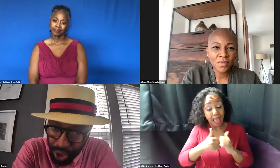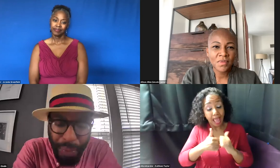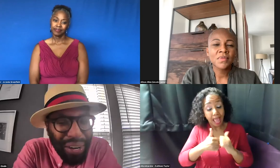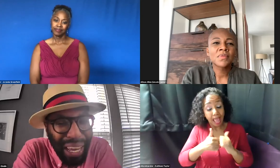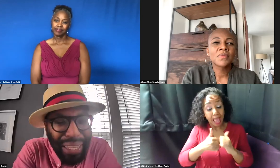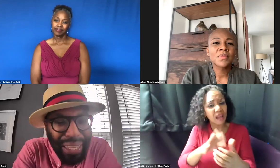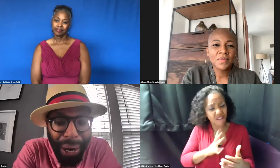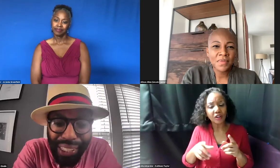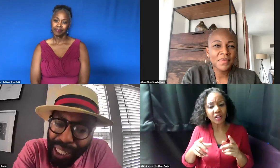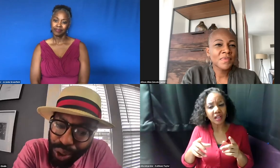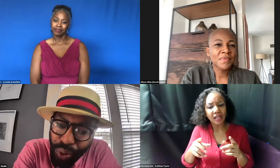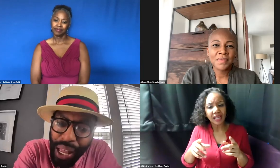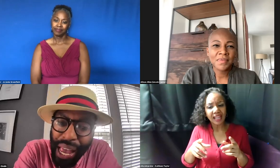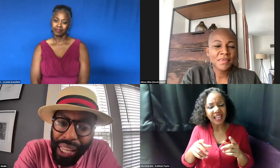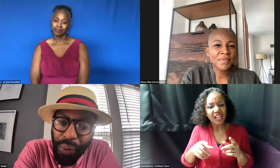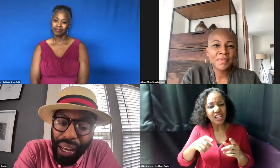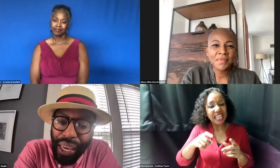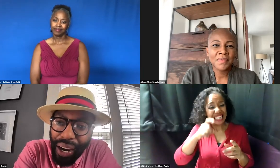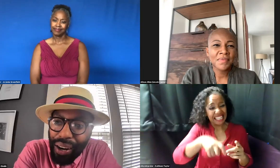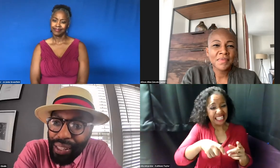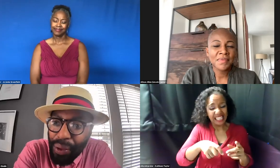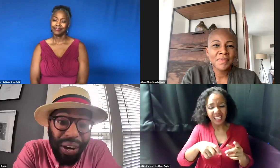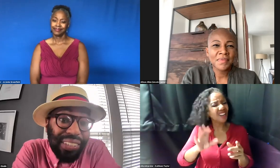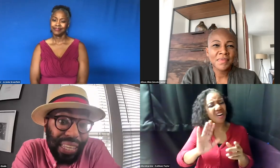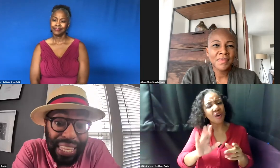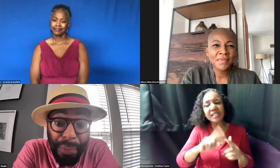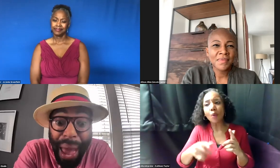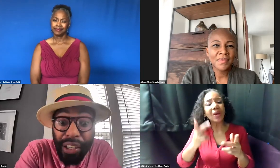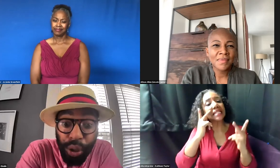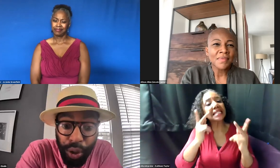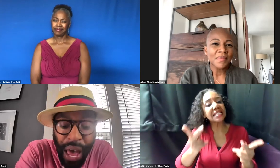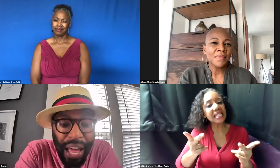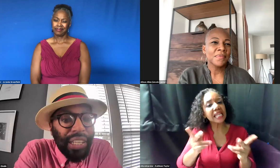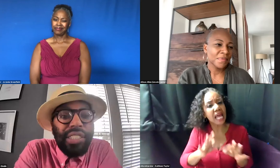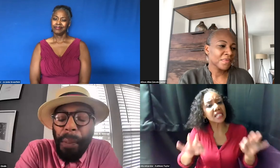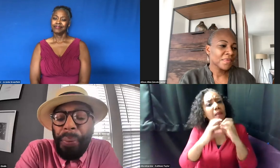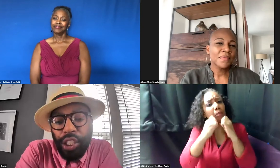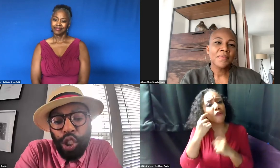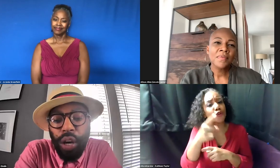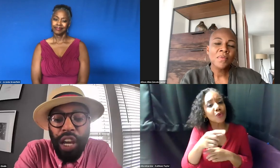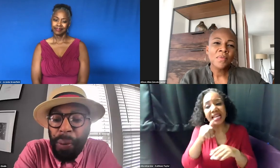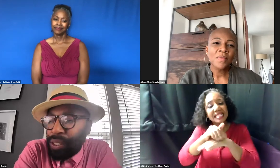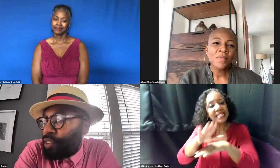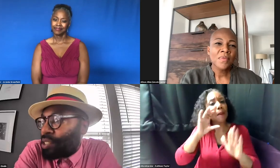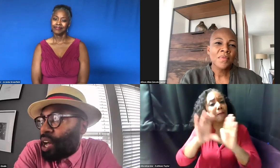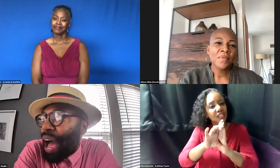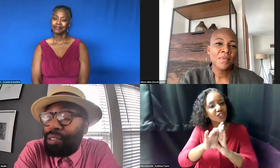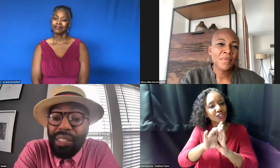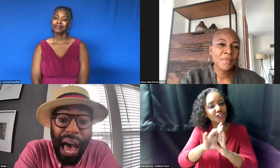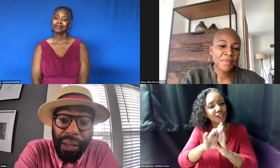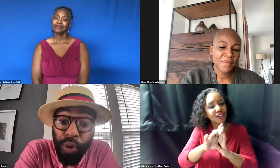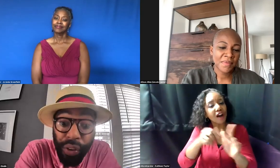you need to, nobody want to hear what they must and need to. They want to hear, they want to see that it matters to you. Send a picture to a young person of